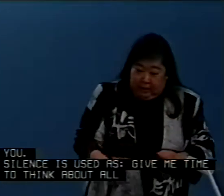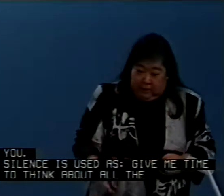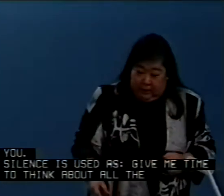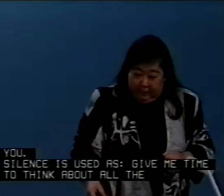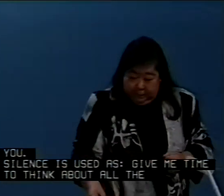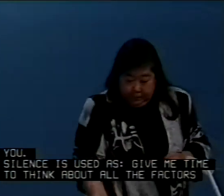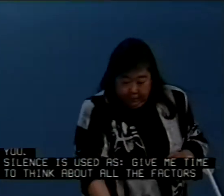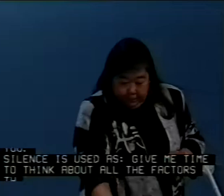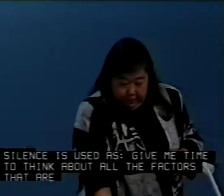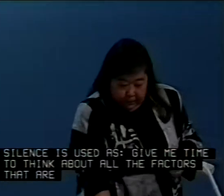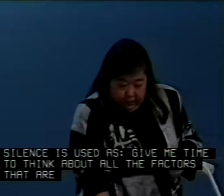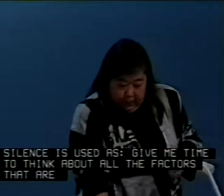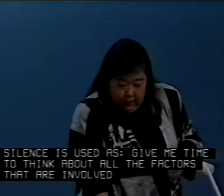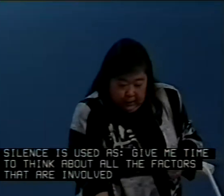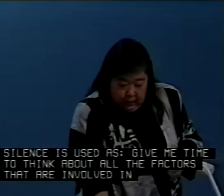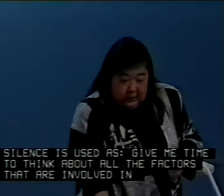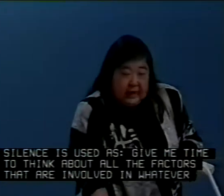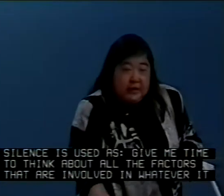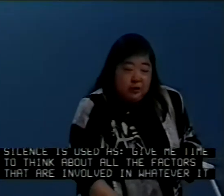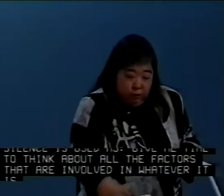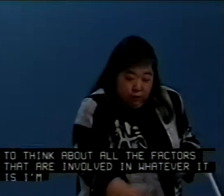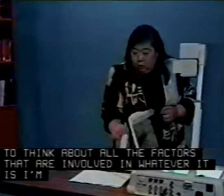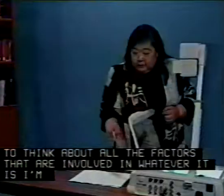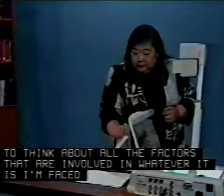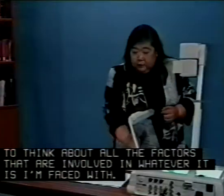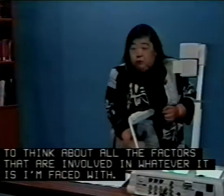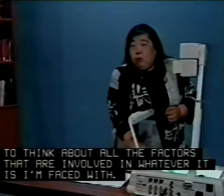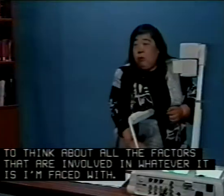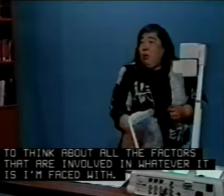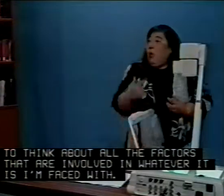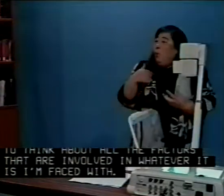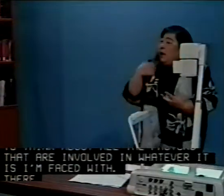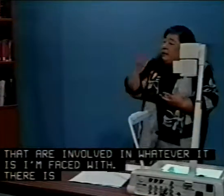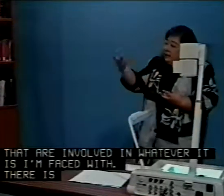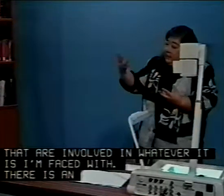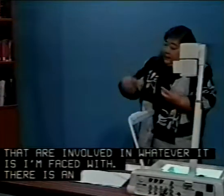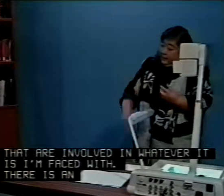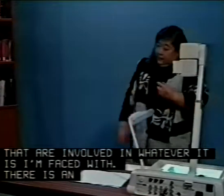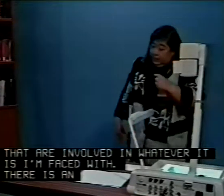with. There is an external locus of control, wanting to please other people.